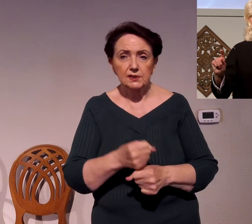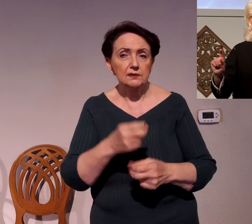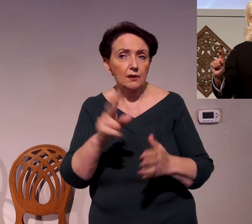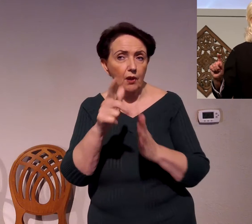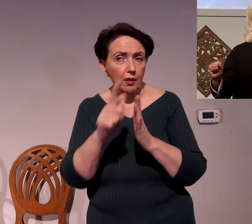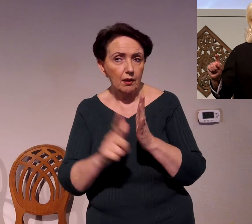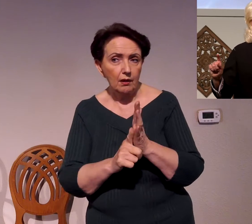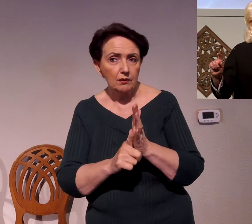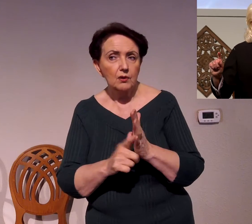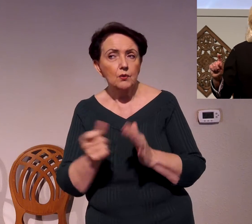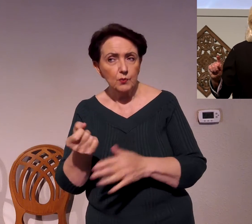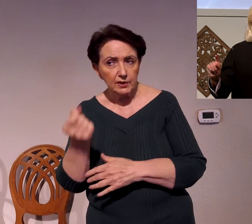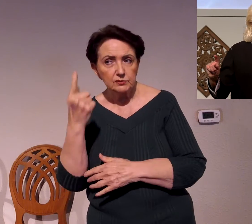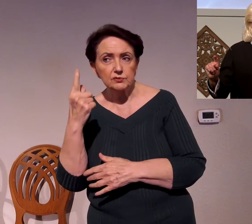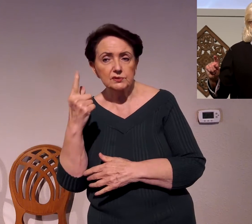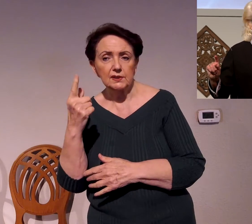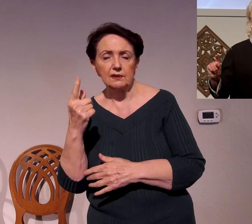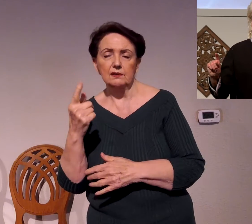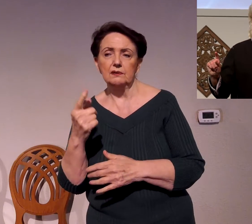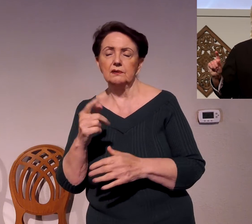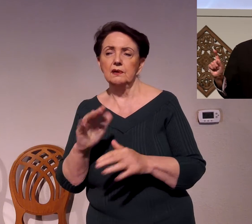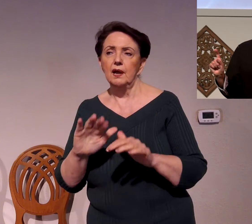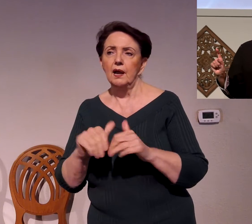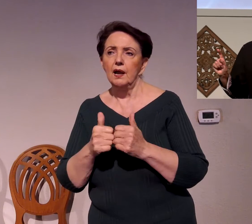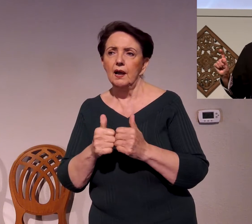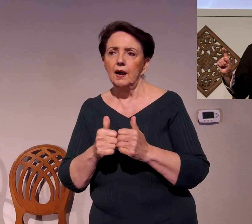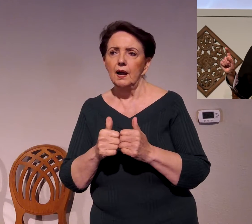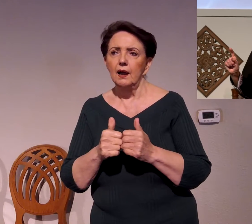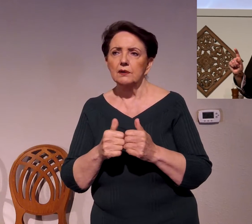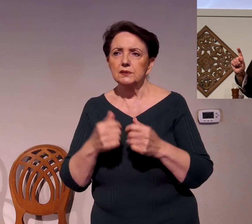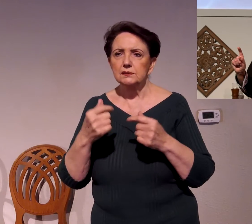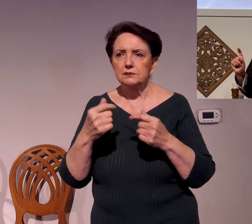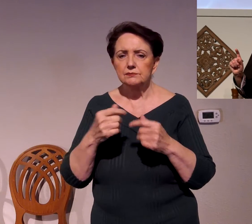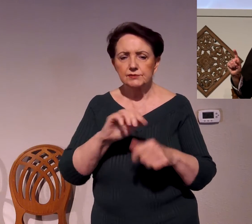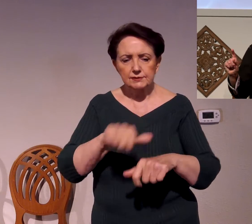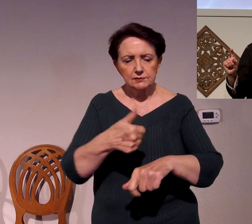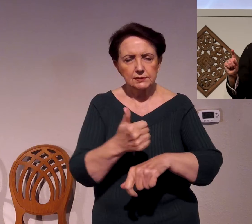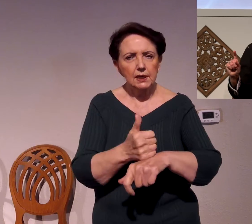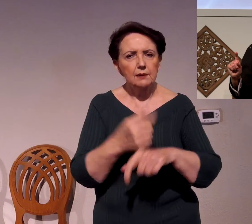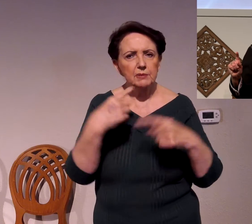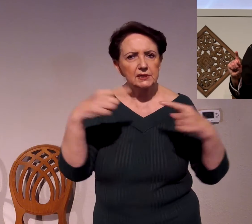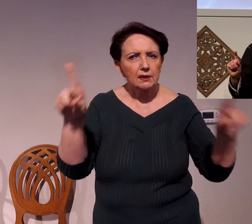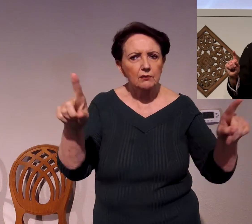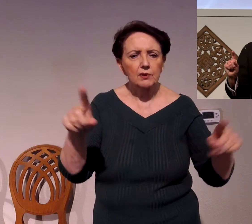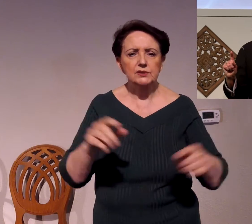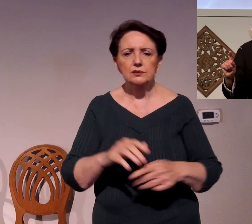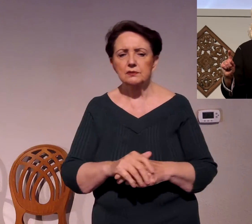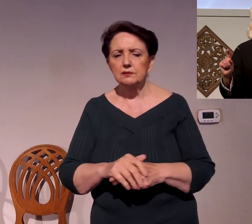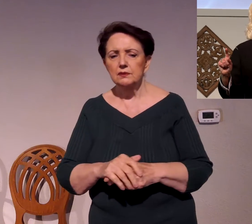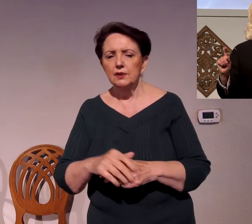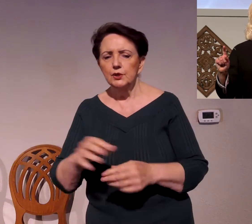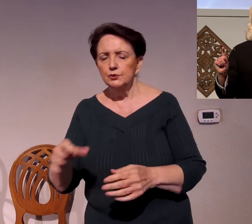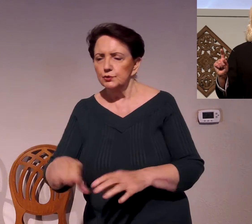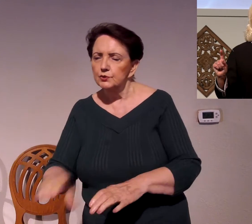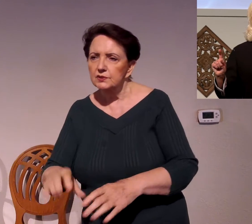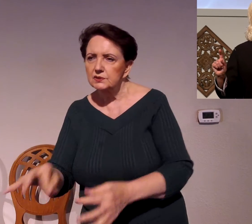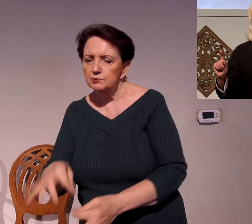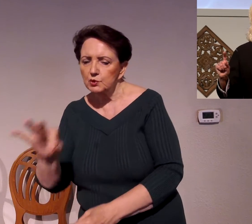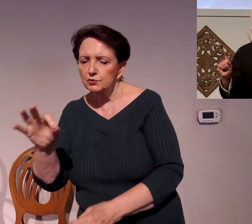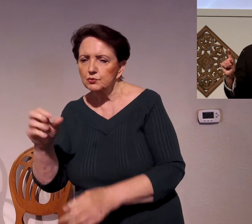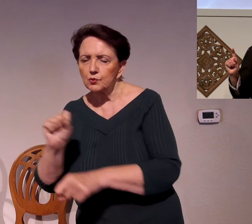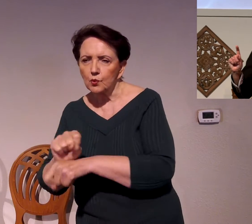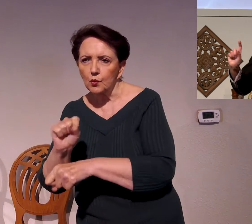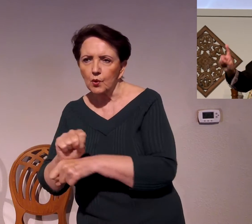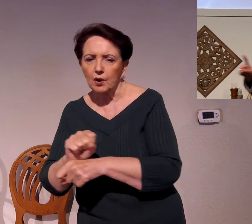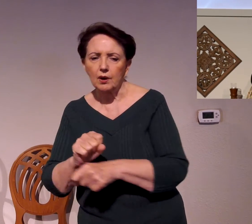that we understand how to set a declaration, do the spiritual work, be in alignment with spiritual truth, allow the